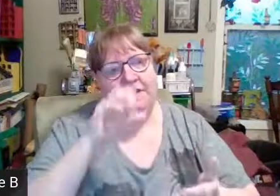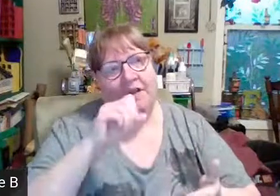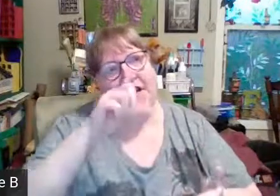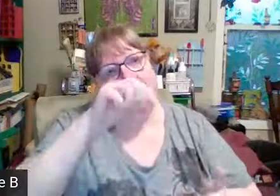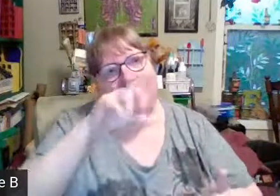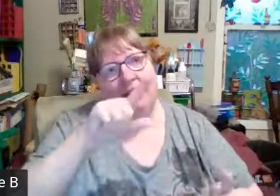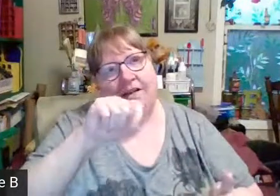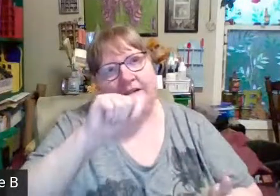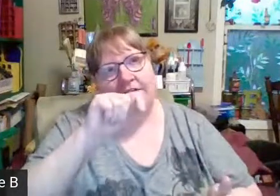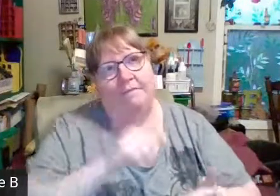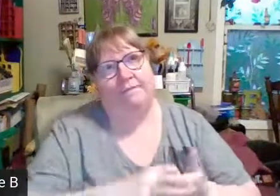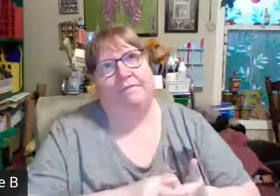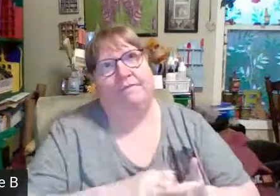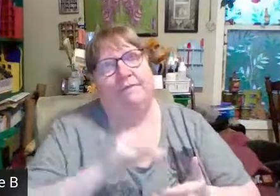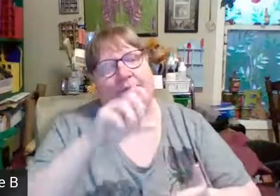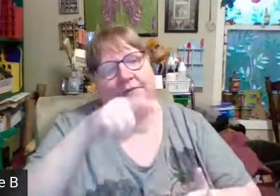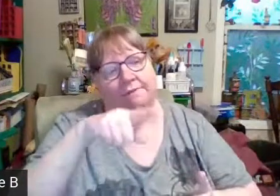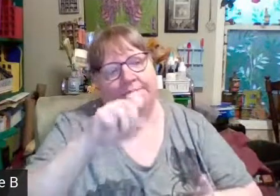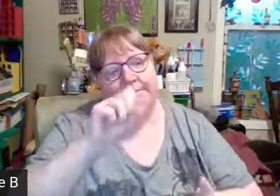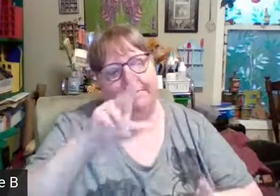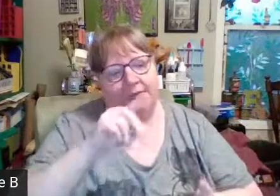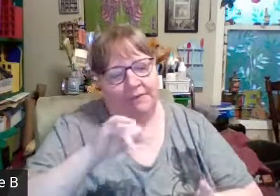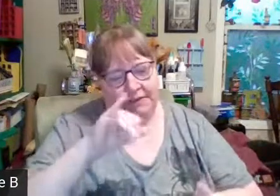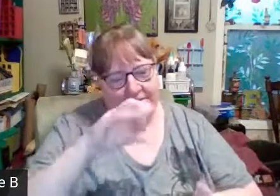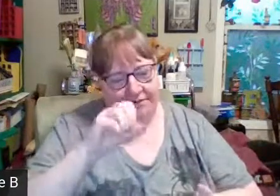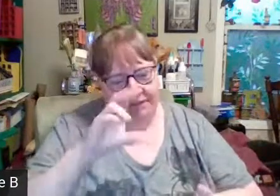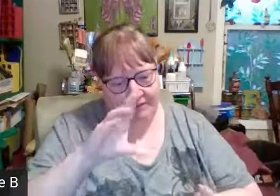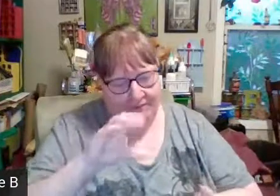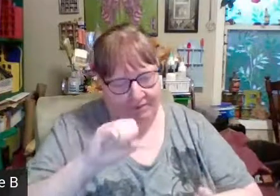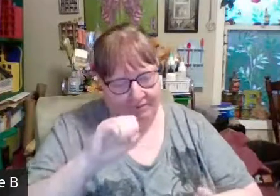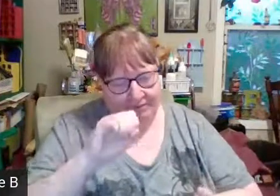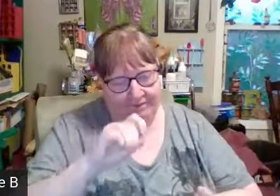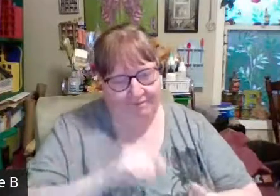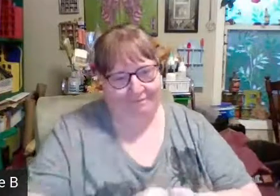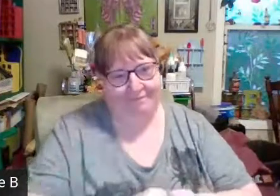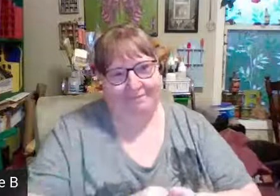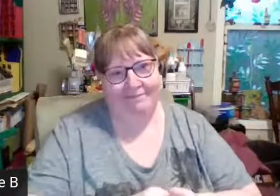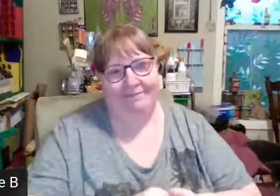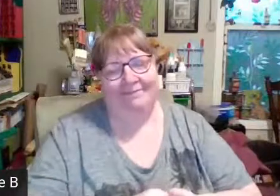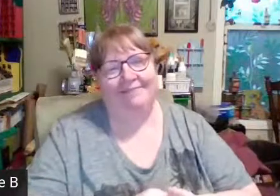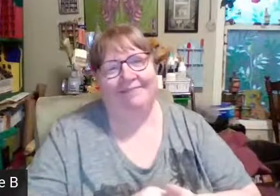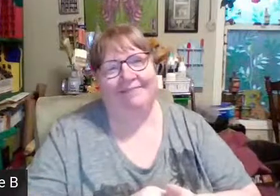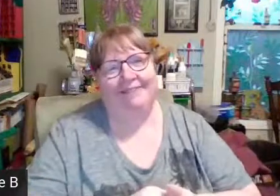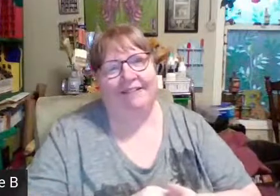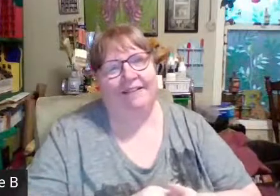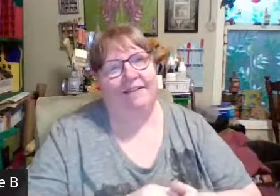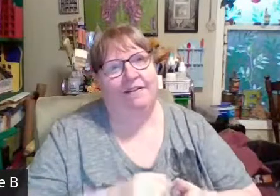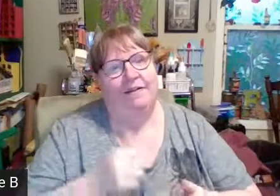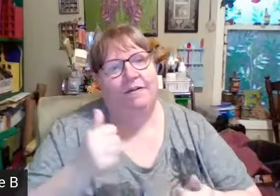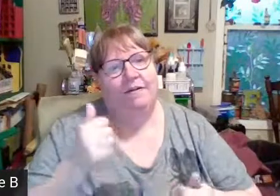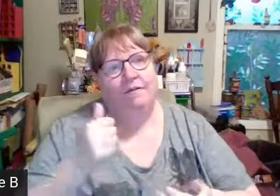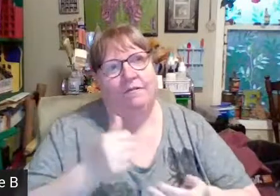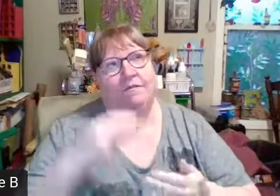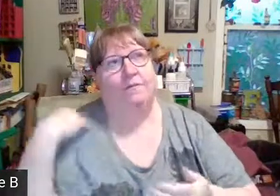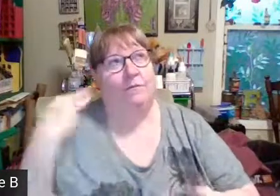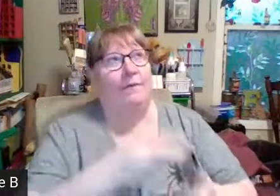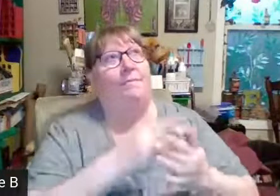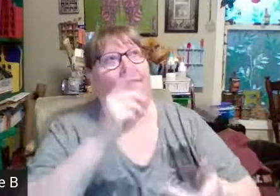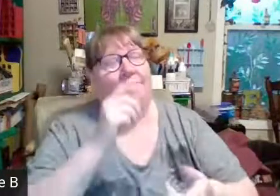out the bags with all the supplies. And if we don't have it in inventory, then we have to go order it for somewhere. But we might expect that this comes